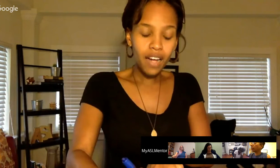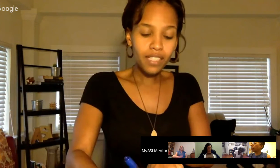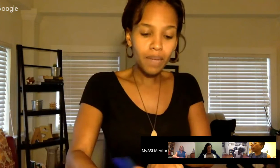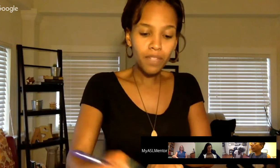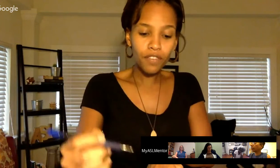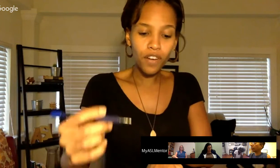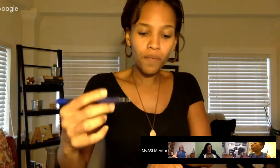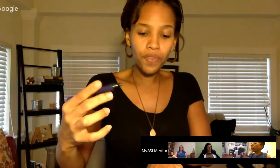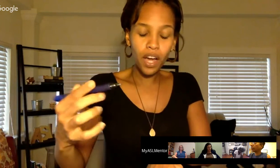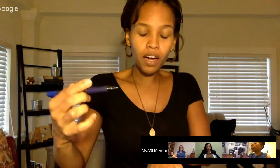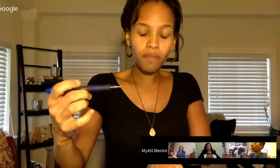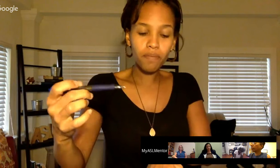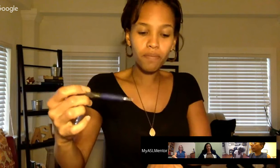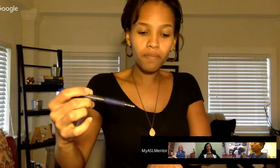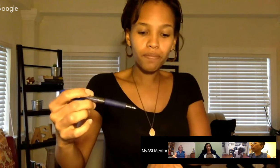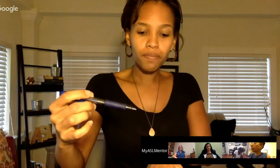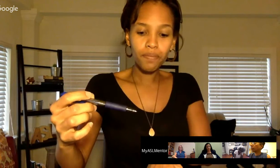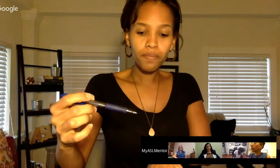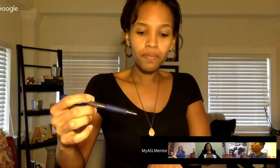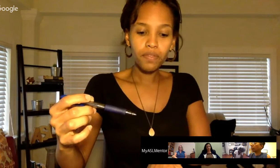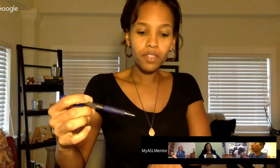The concept of